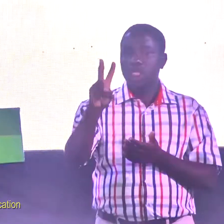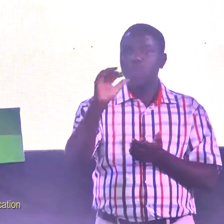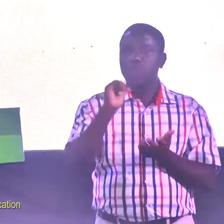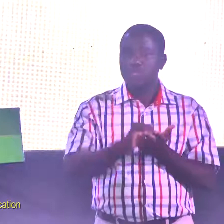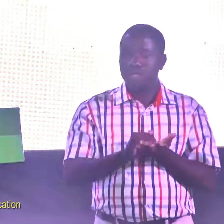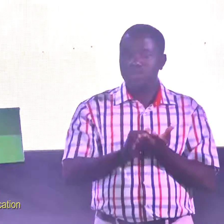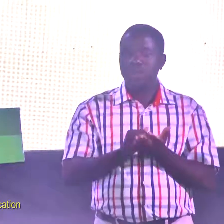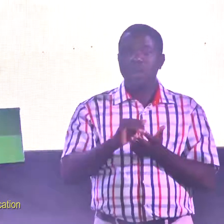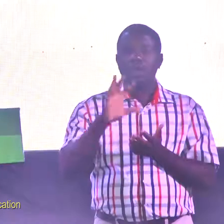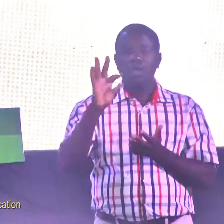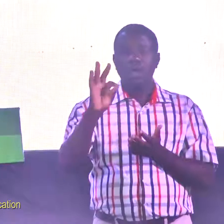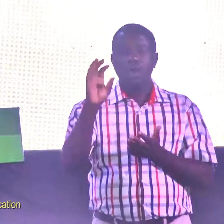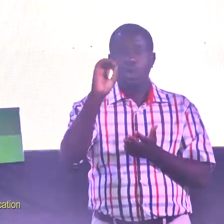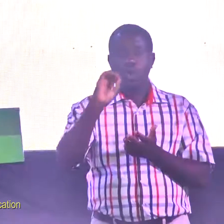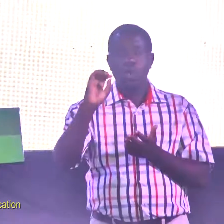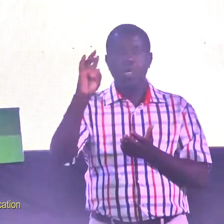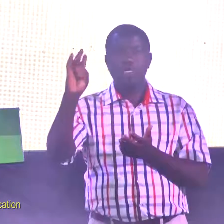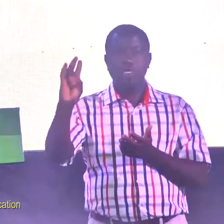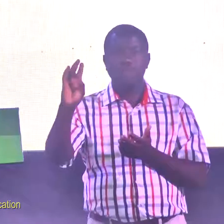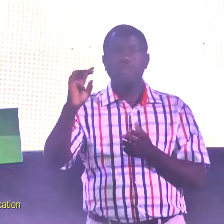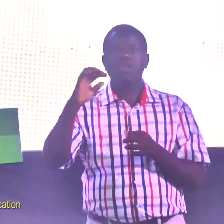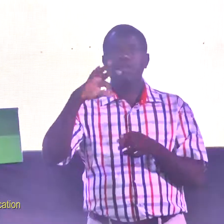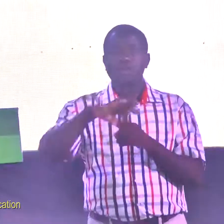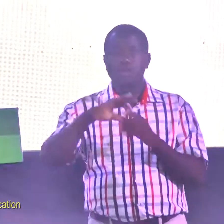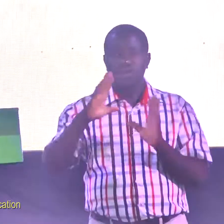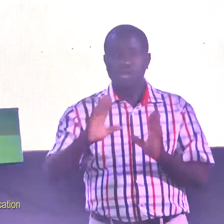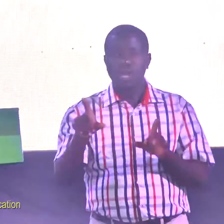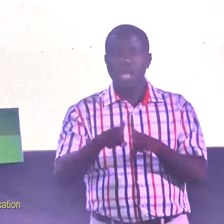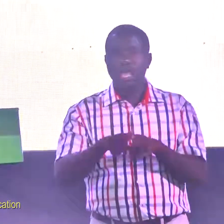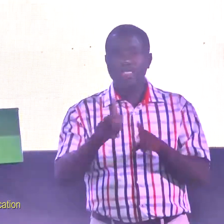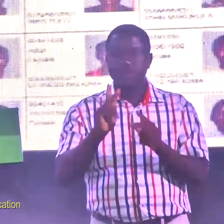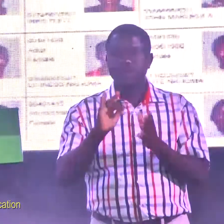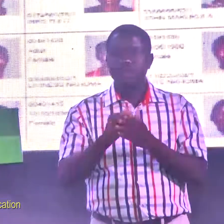62,907 voters as deceased voters.